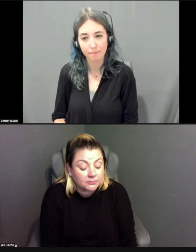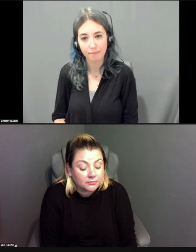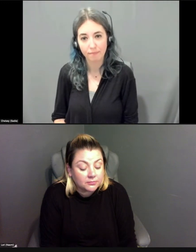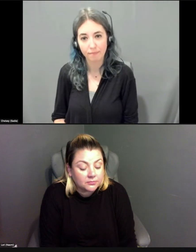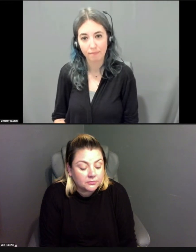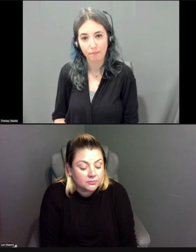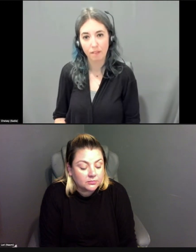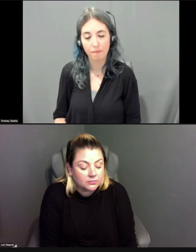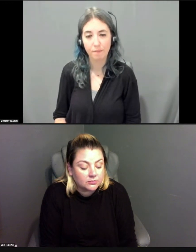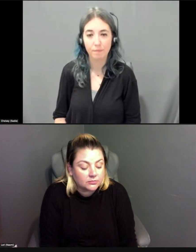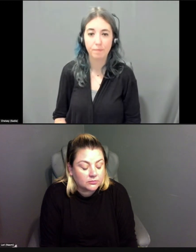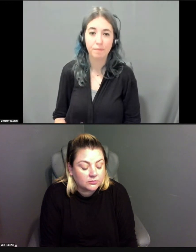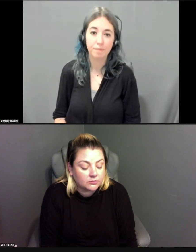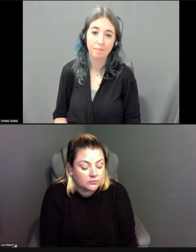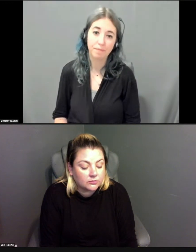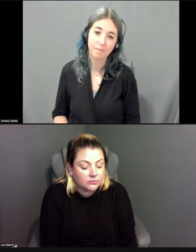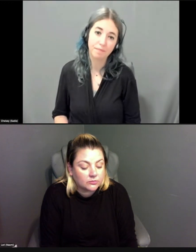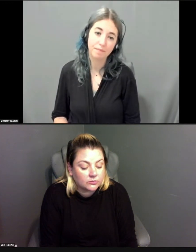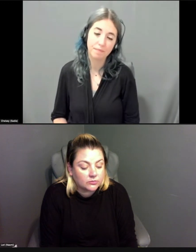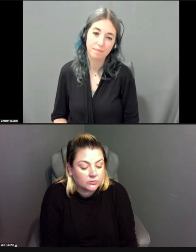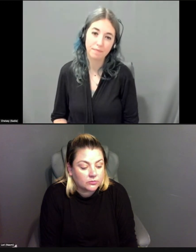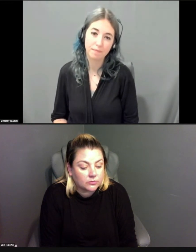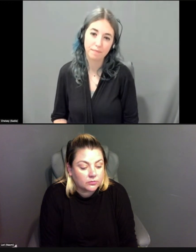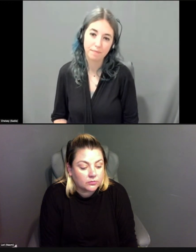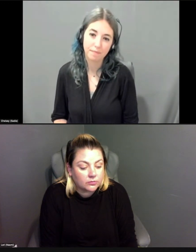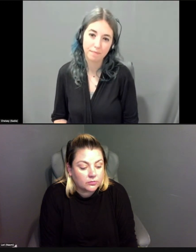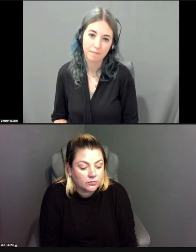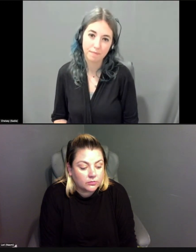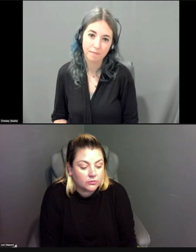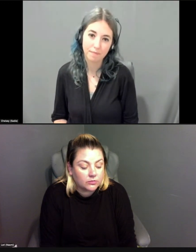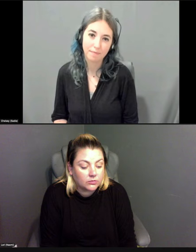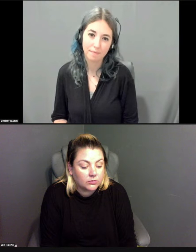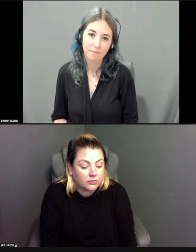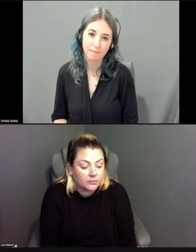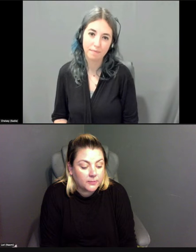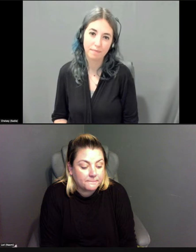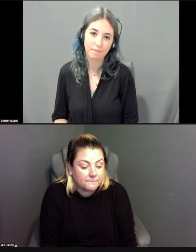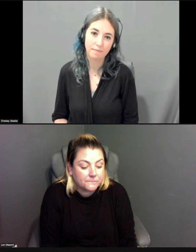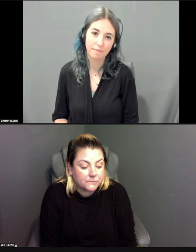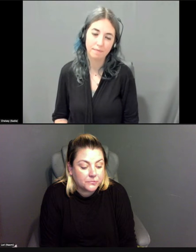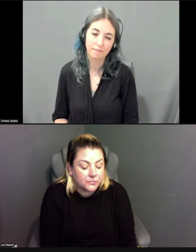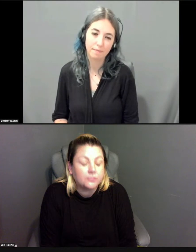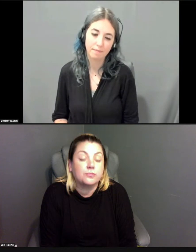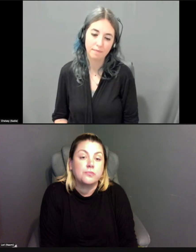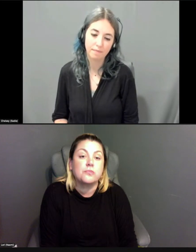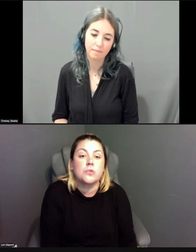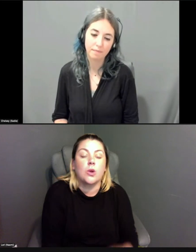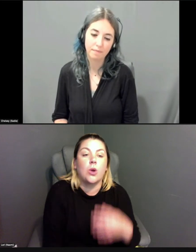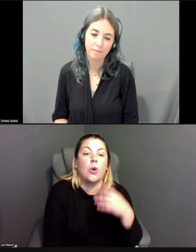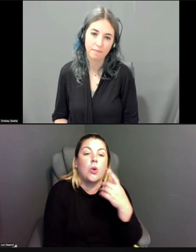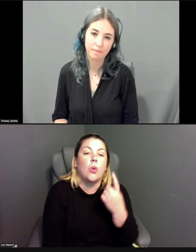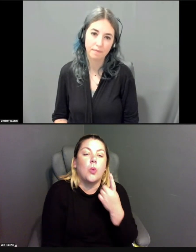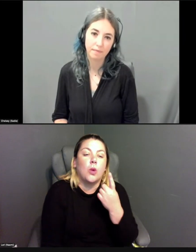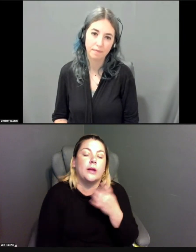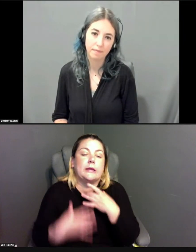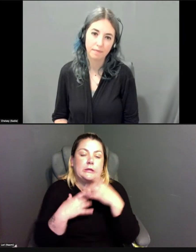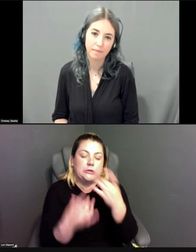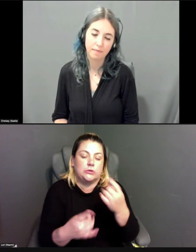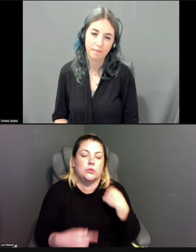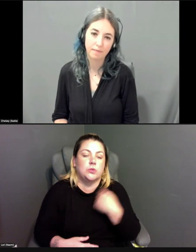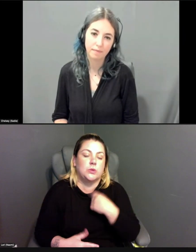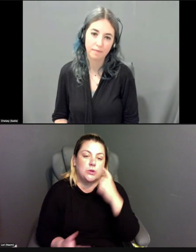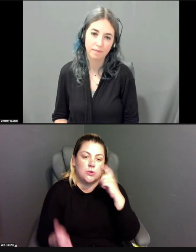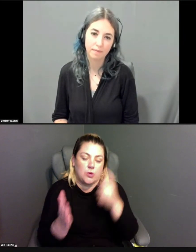that we're sort of seeing when we see that happening is the way, so diet culture has a really